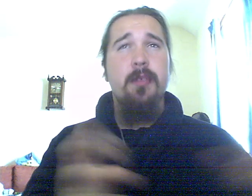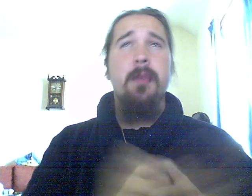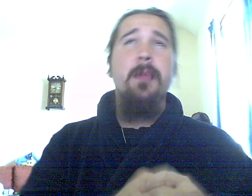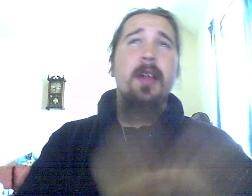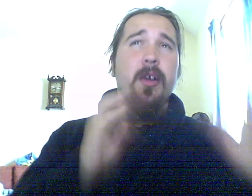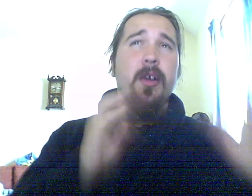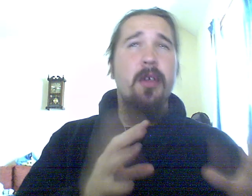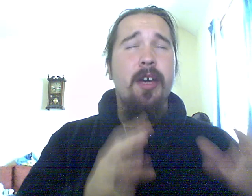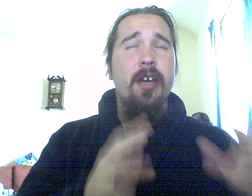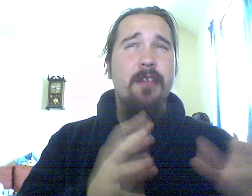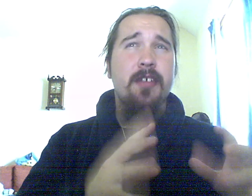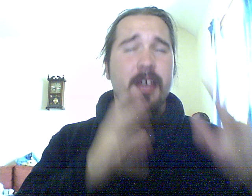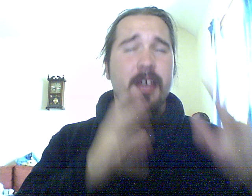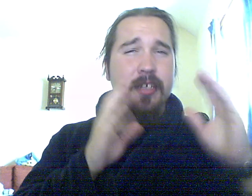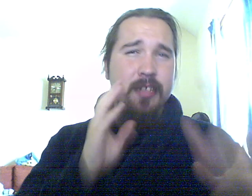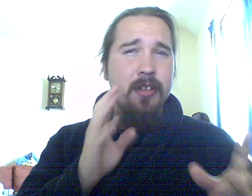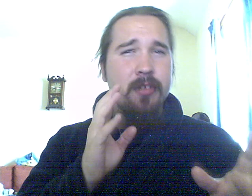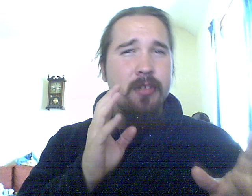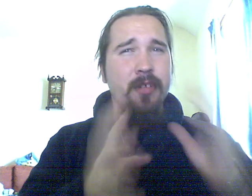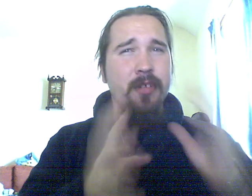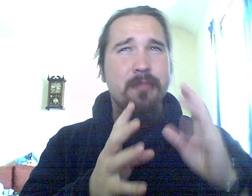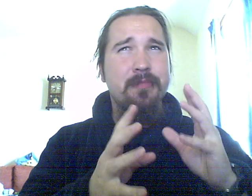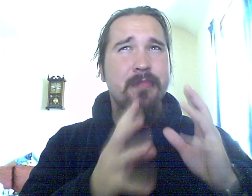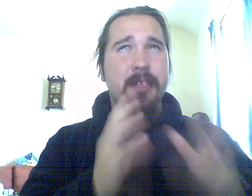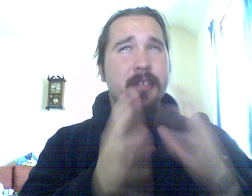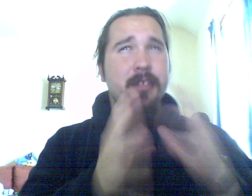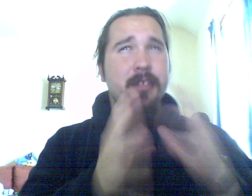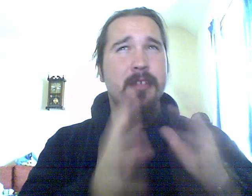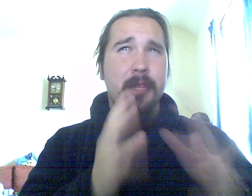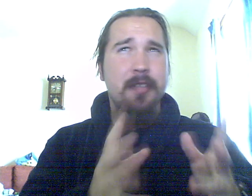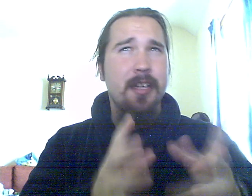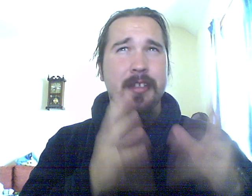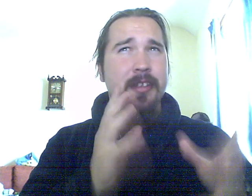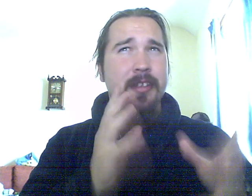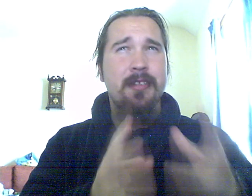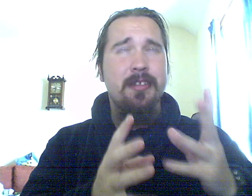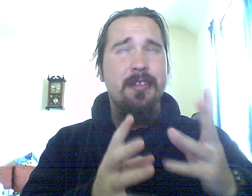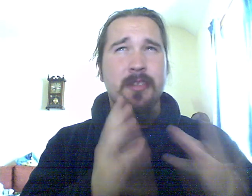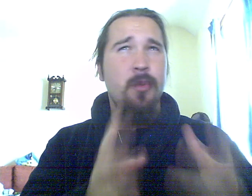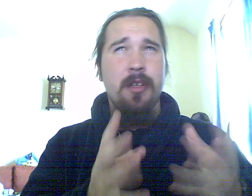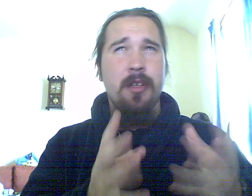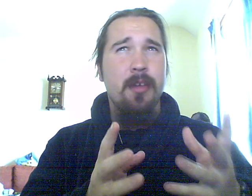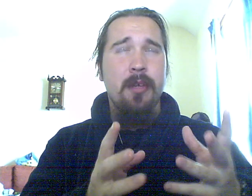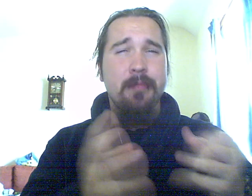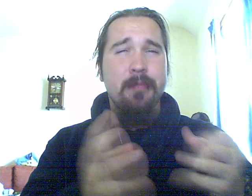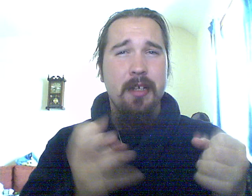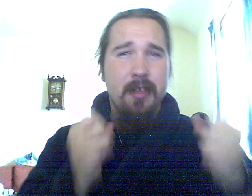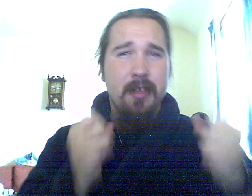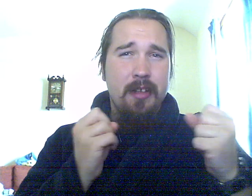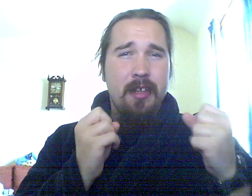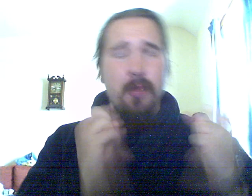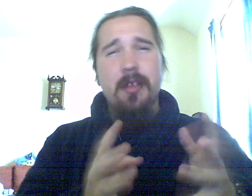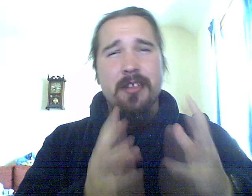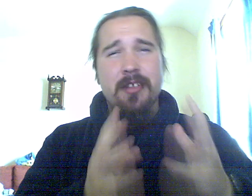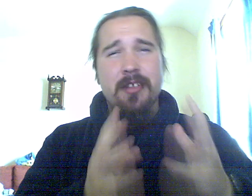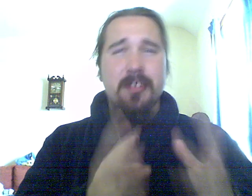people. Although, I have to say, I still don't believe Justin Timberlake is an actor. He just doesn't work that well. It's not exactly